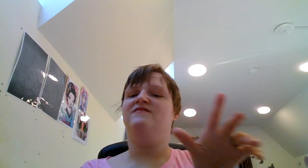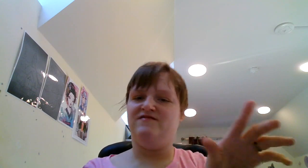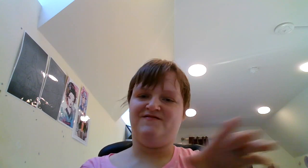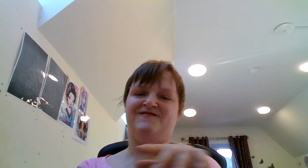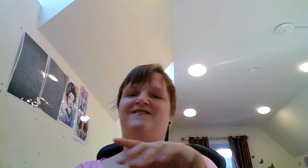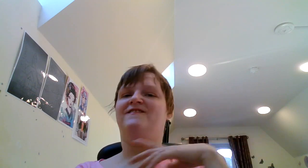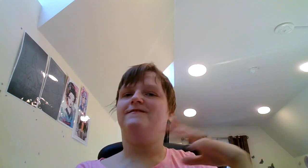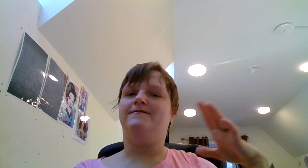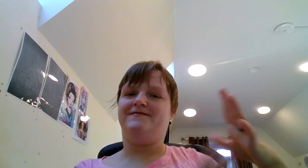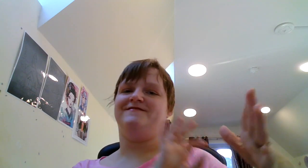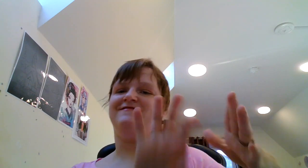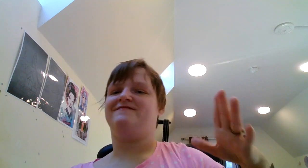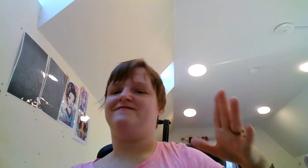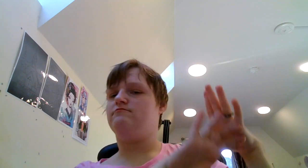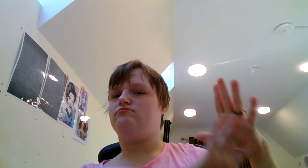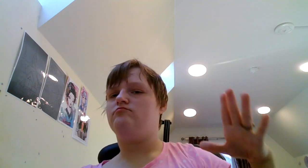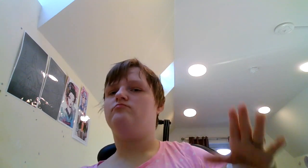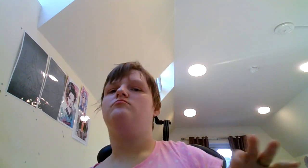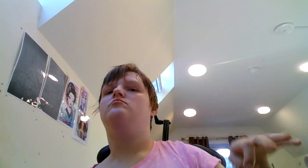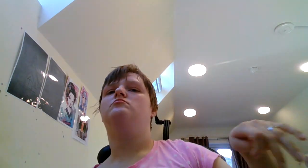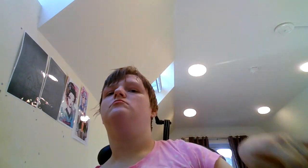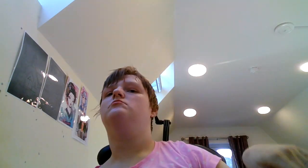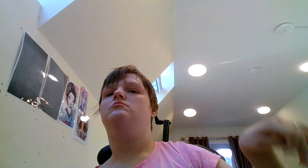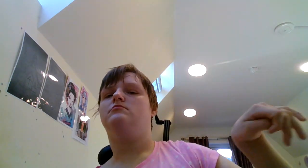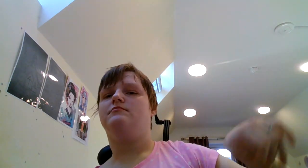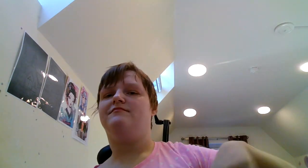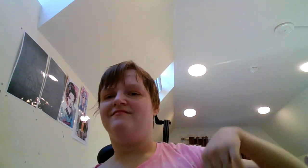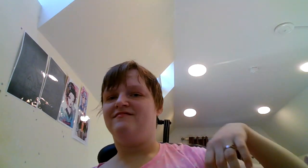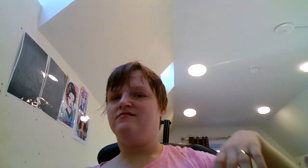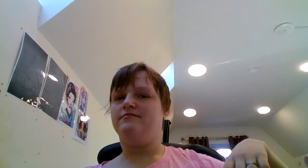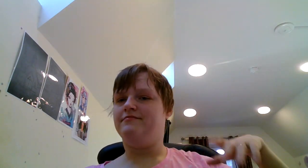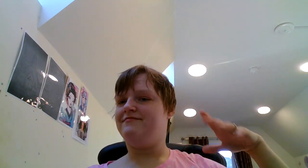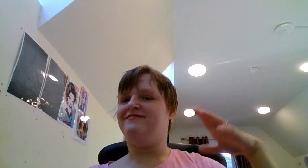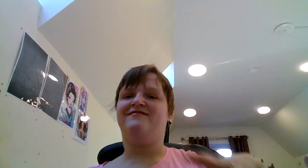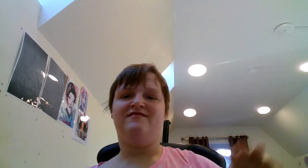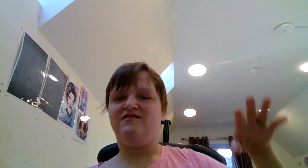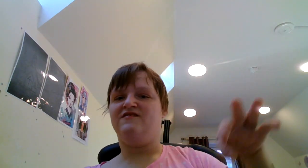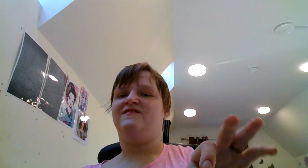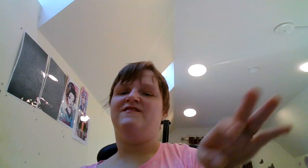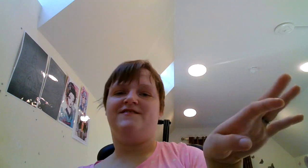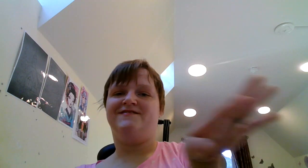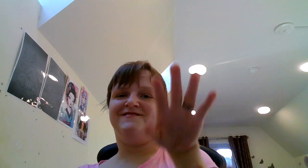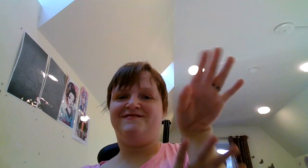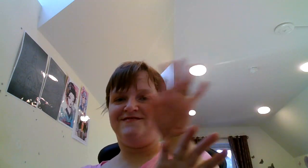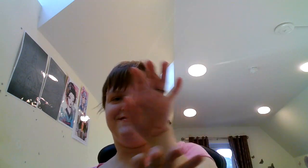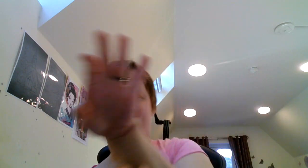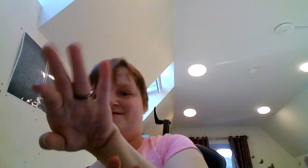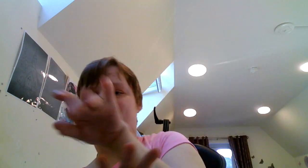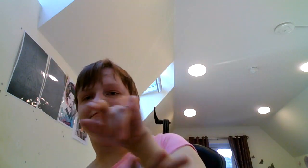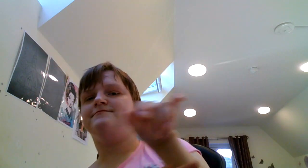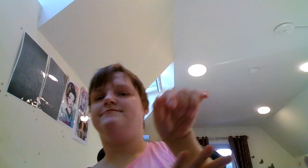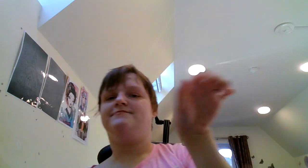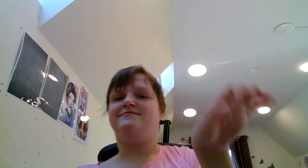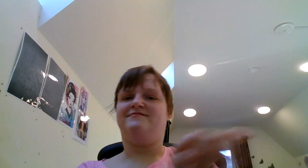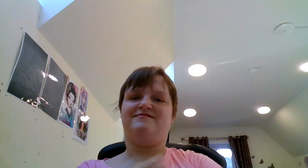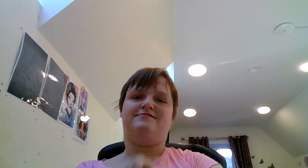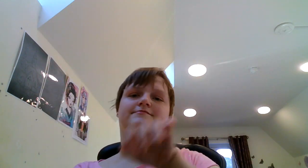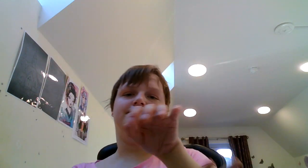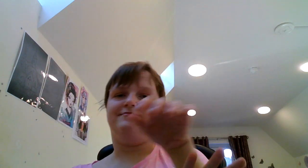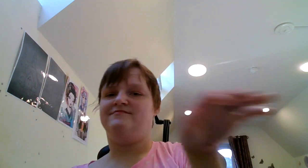now had a chance of treating the condition. Attempts had been made to extract insulin from ground-up